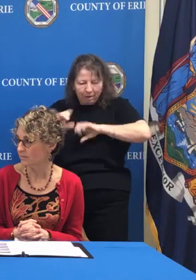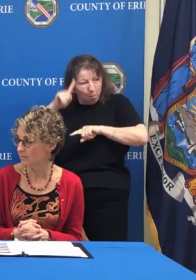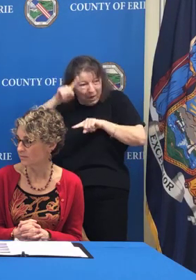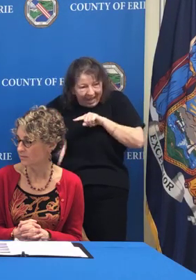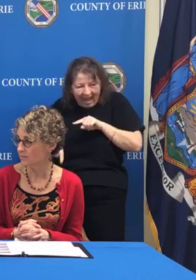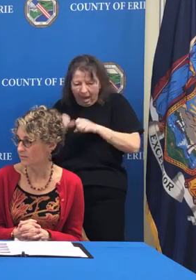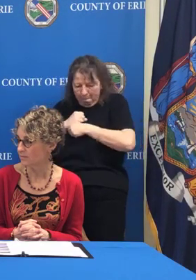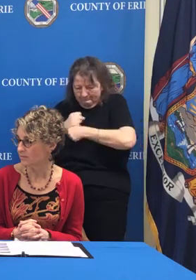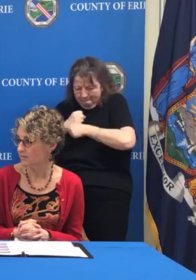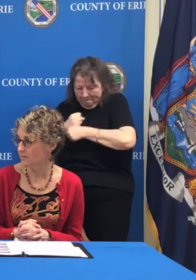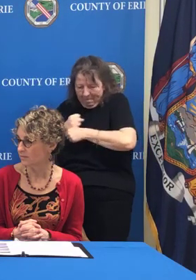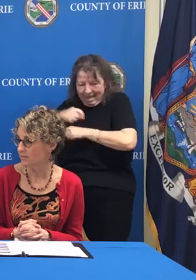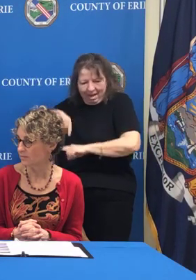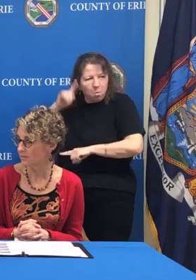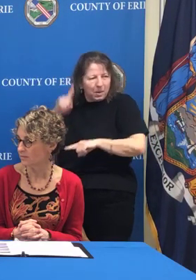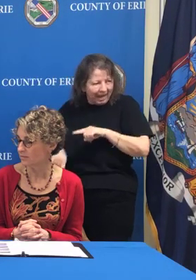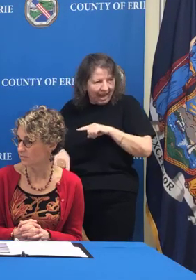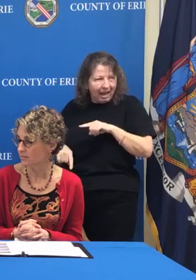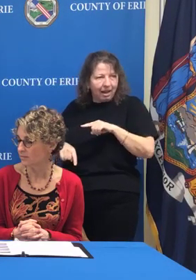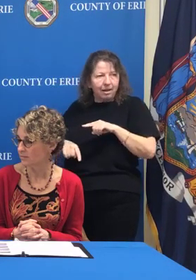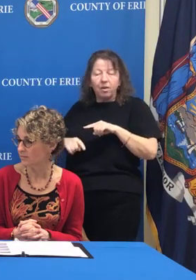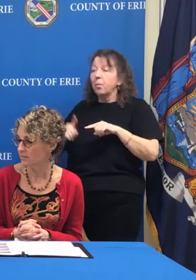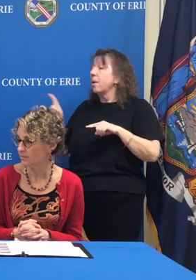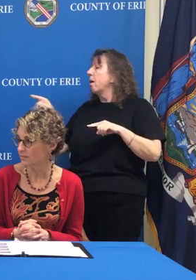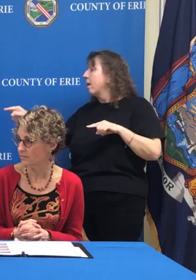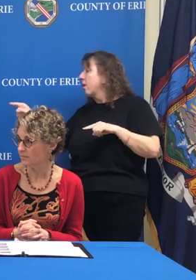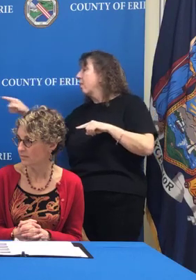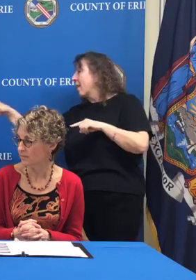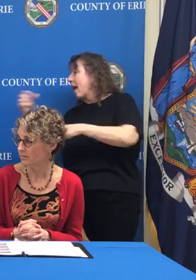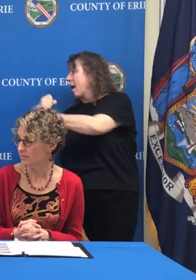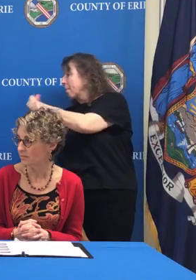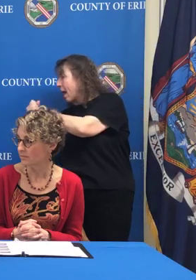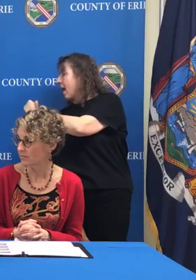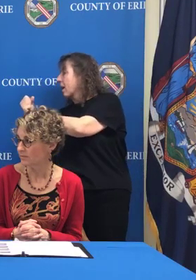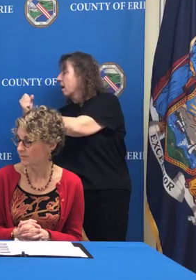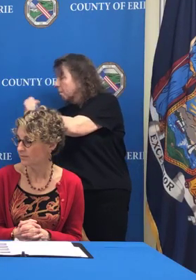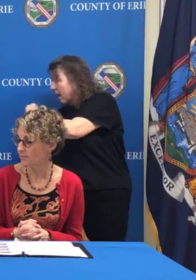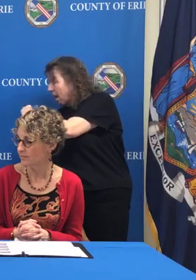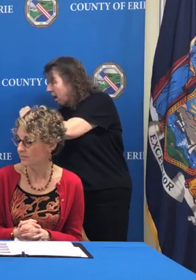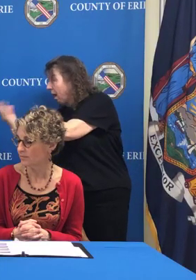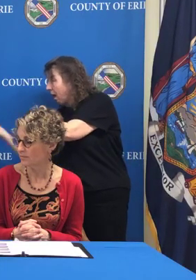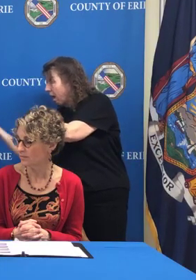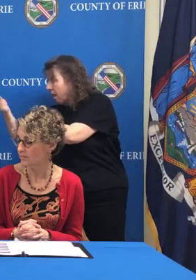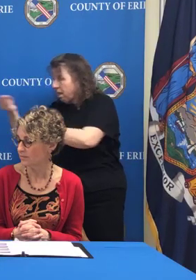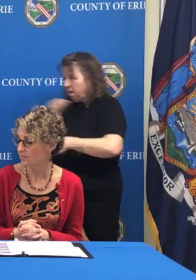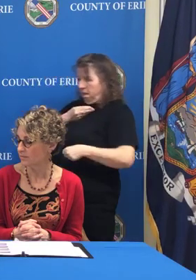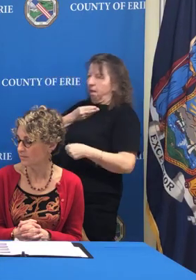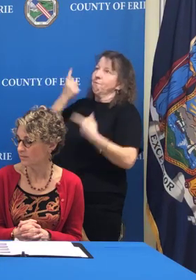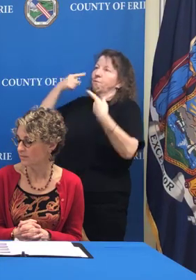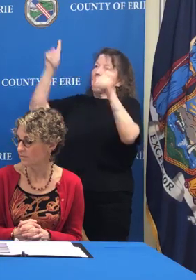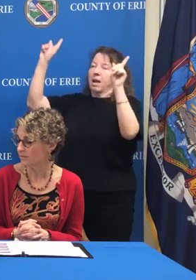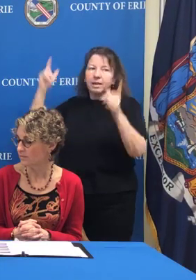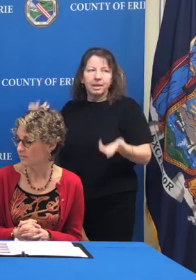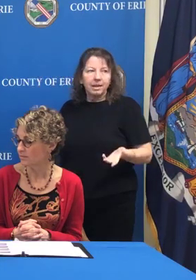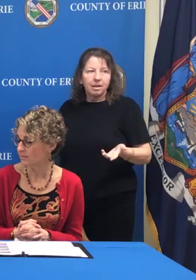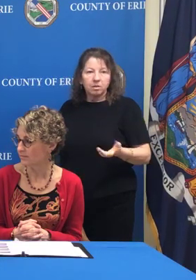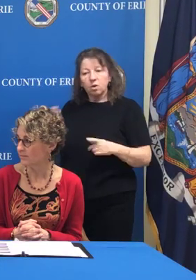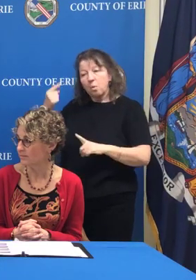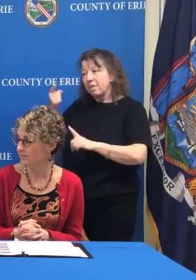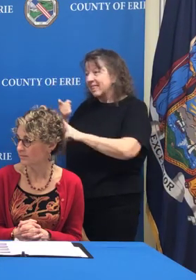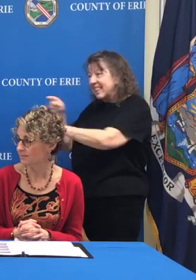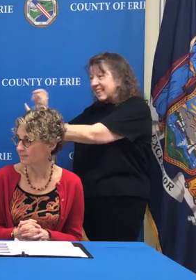do here. We have to rely on the distribution of it from exterior sources, third-party sources. And in this situation, it's either the